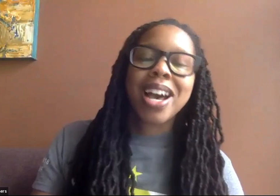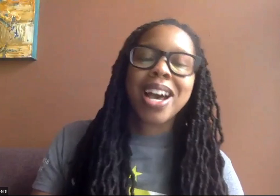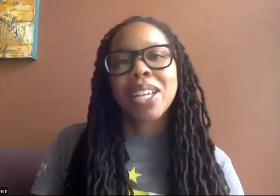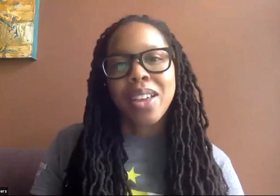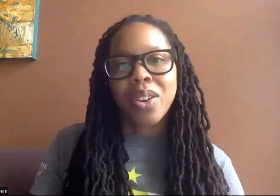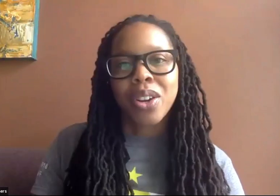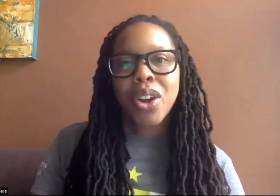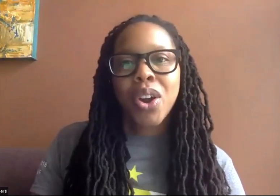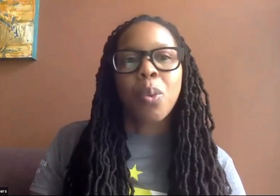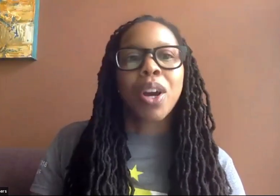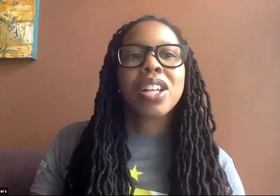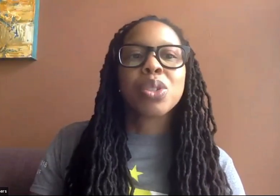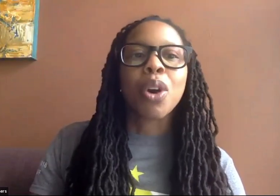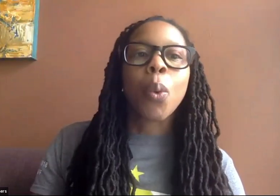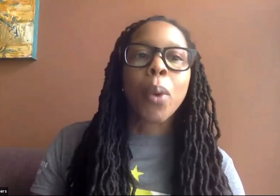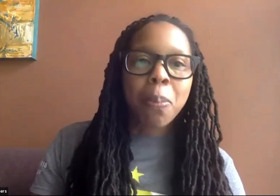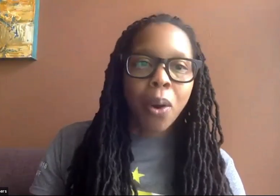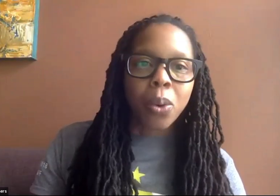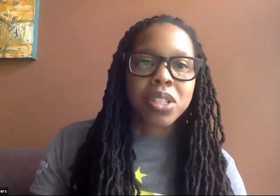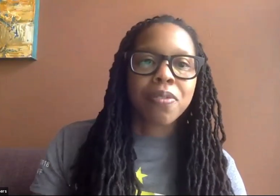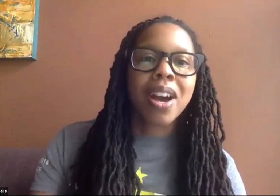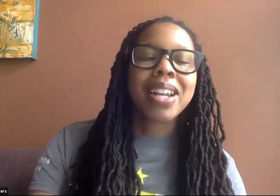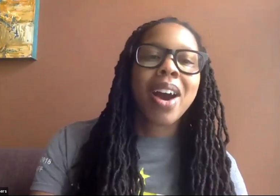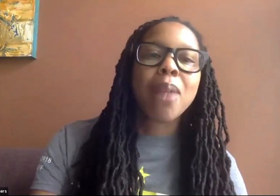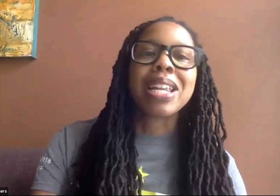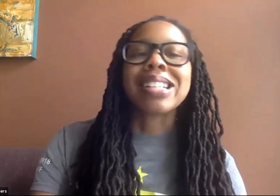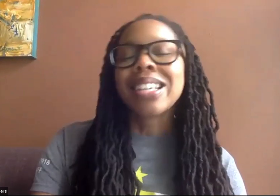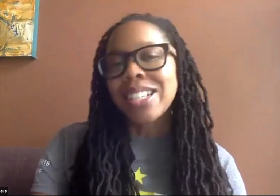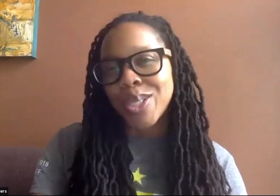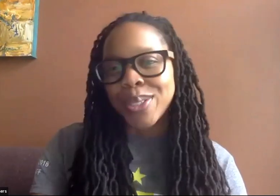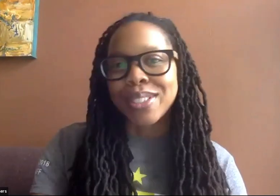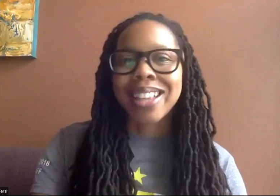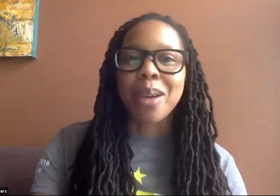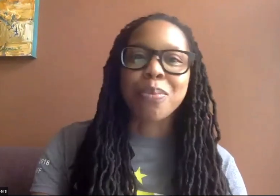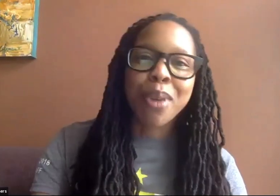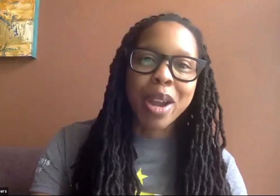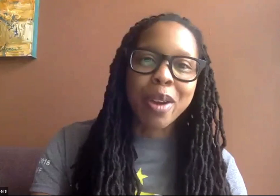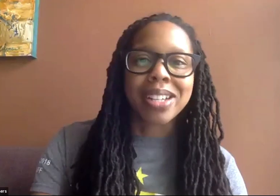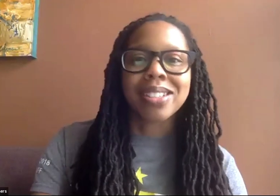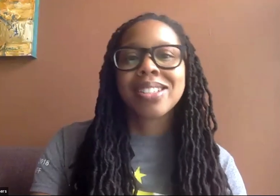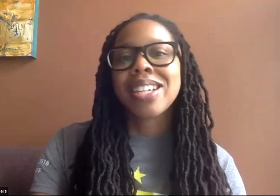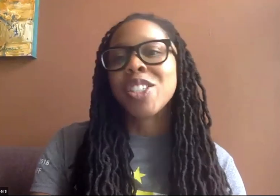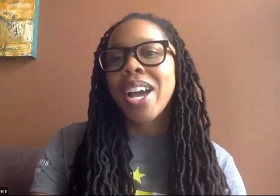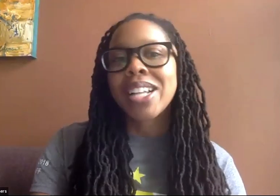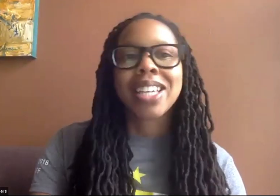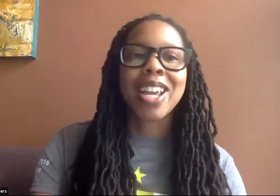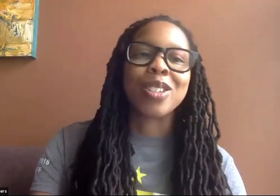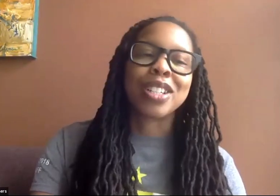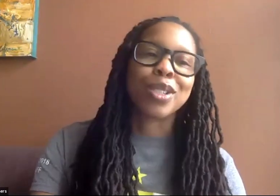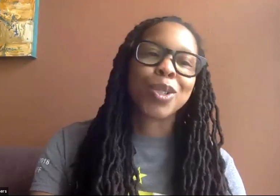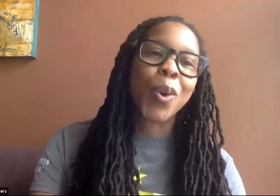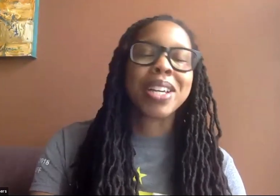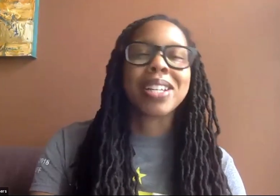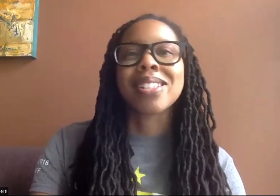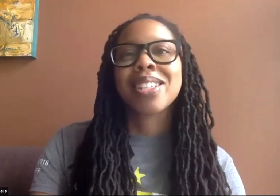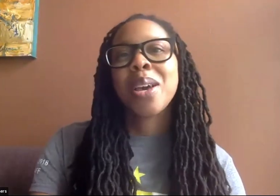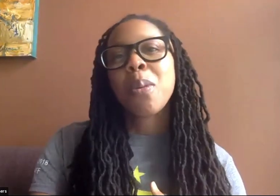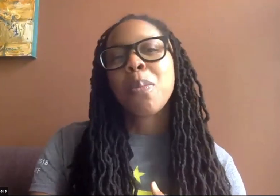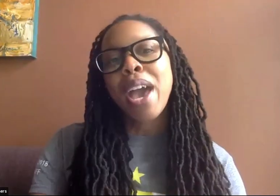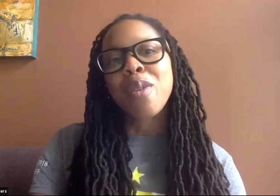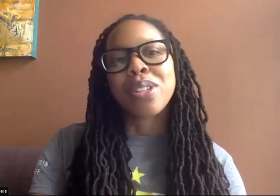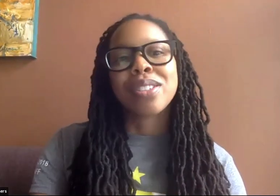for our time together. We're going to do a quick poll to find out how many teachers, librarians, teacher educators,